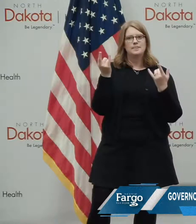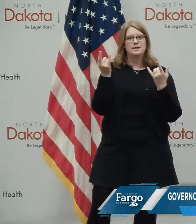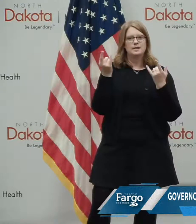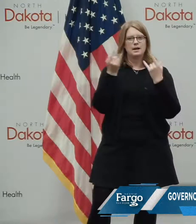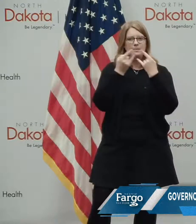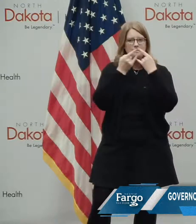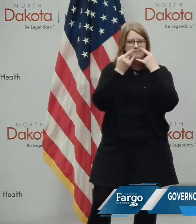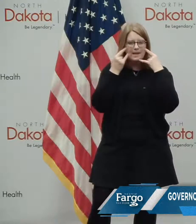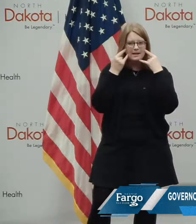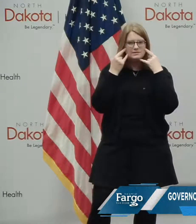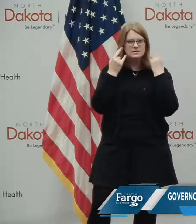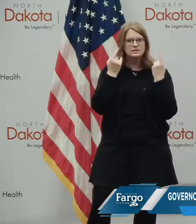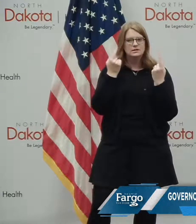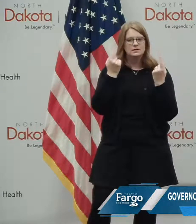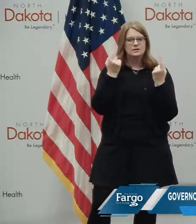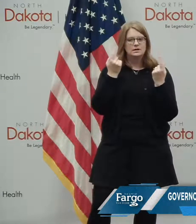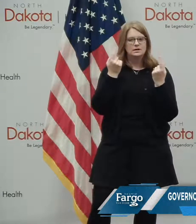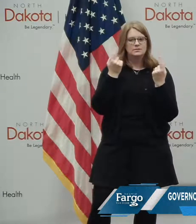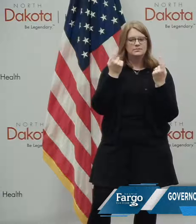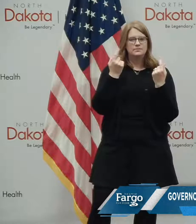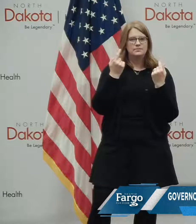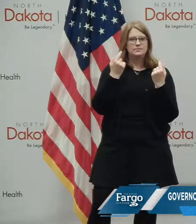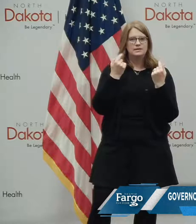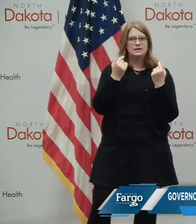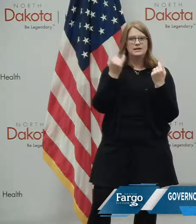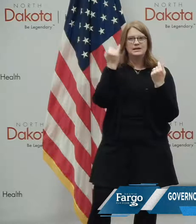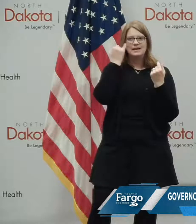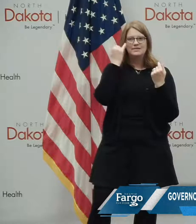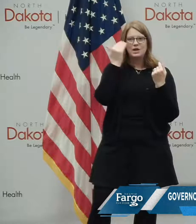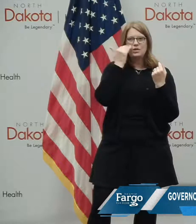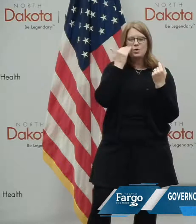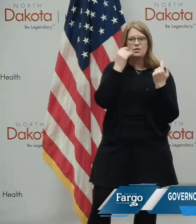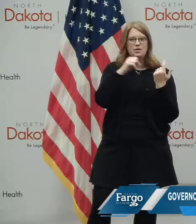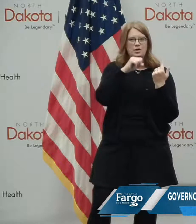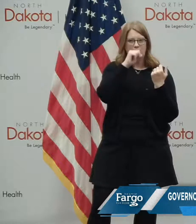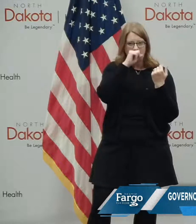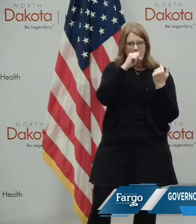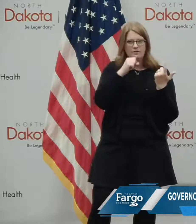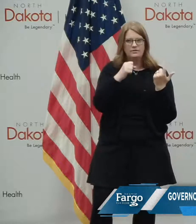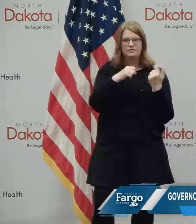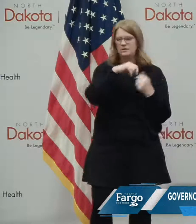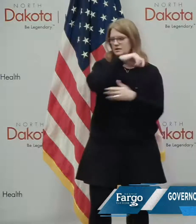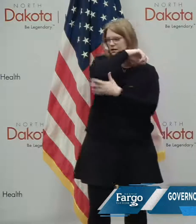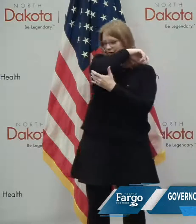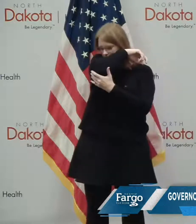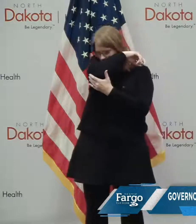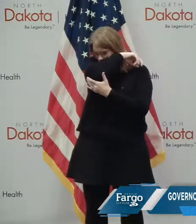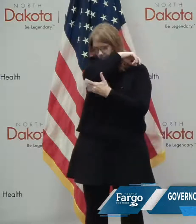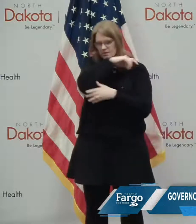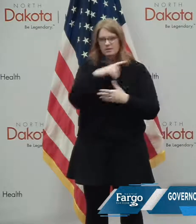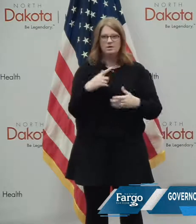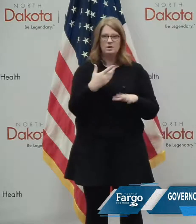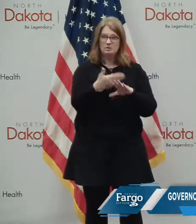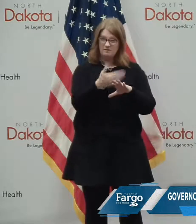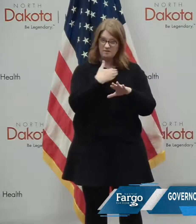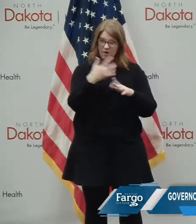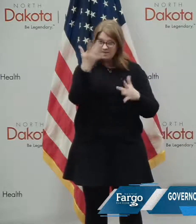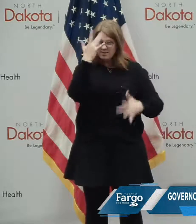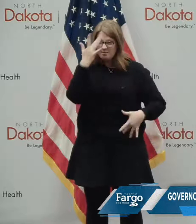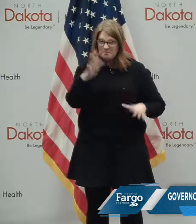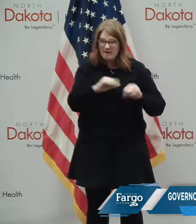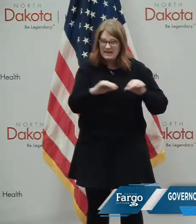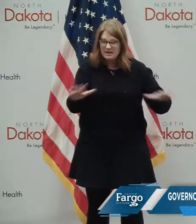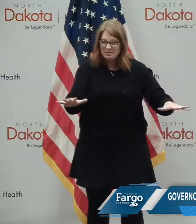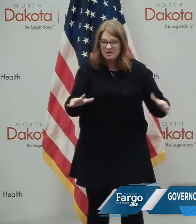as someone who might, if they know they're going to cough, they cover their elbow. And if in pre-pandemic, if you were in